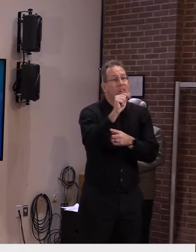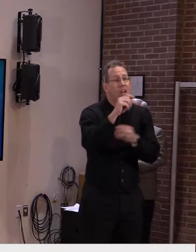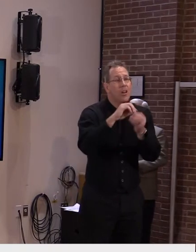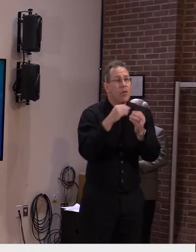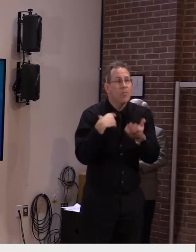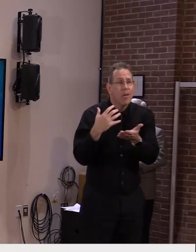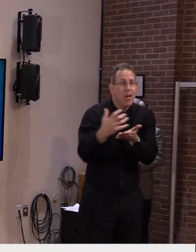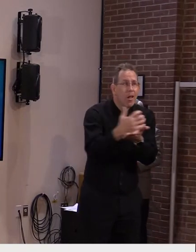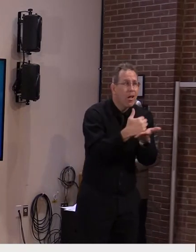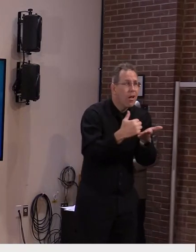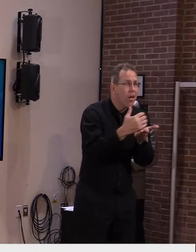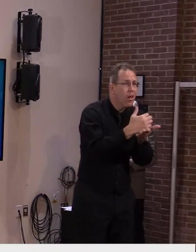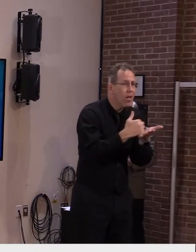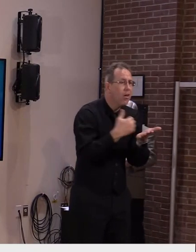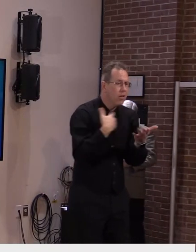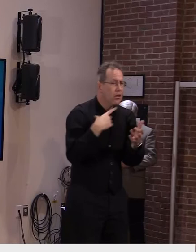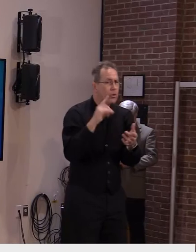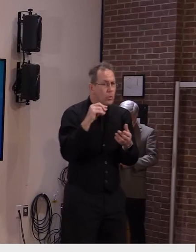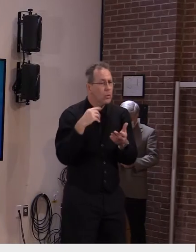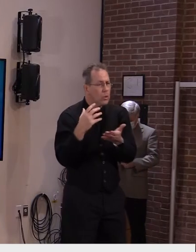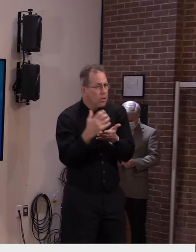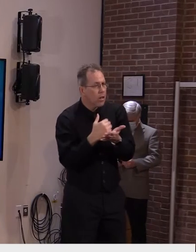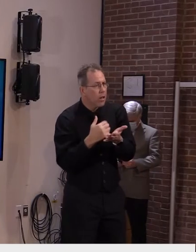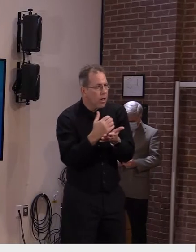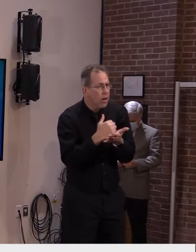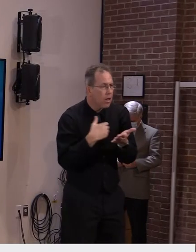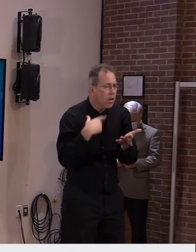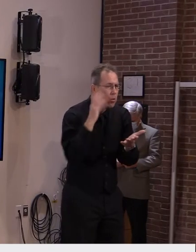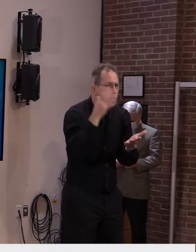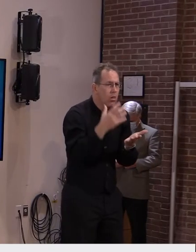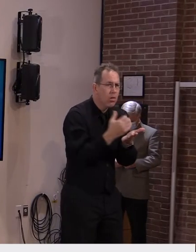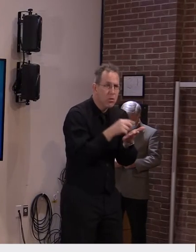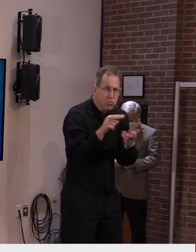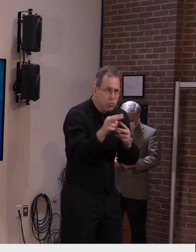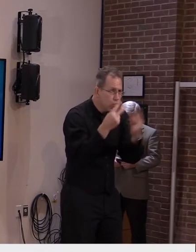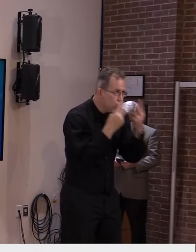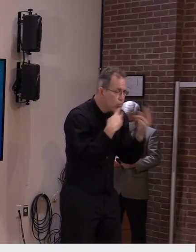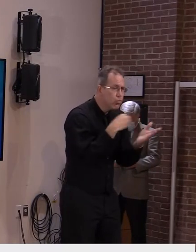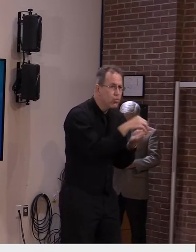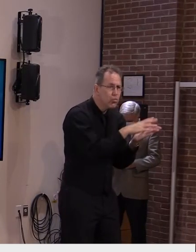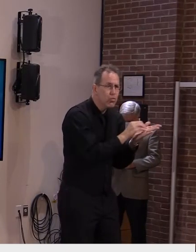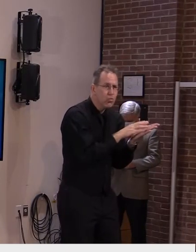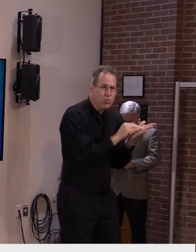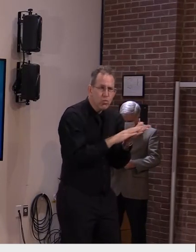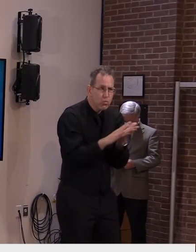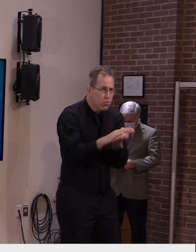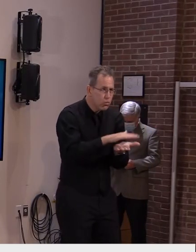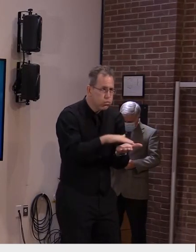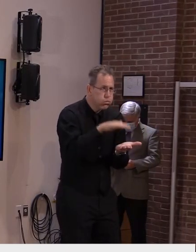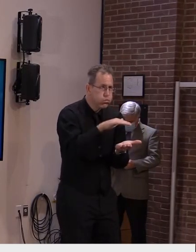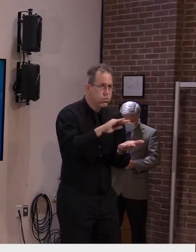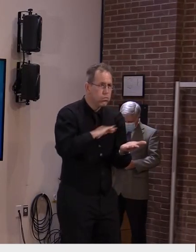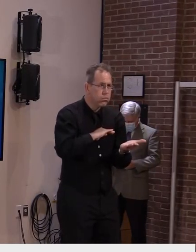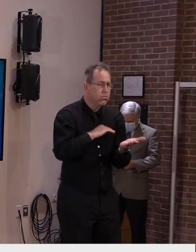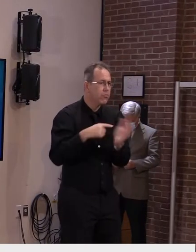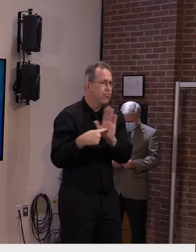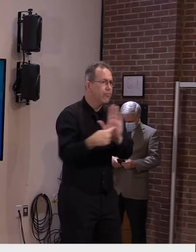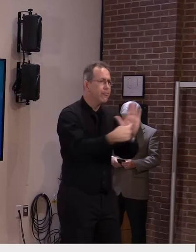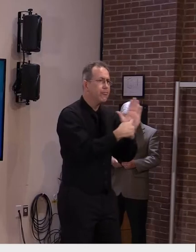Yes. Just don't have it for you right now. Oh, very good. Okay. Okay, thank you.